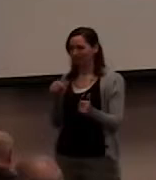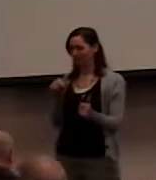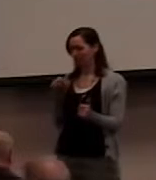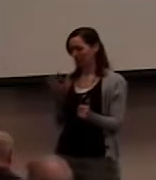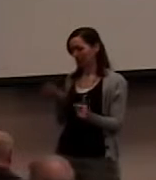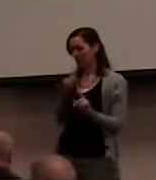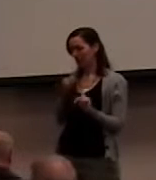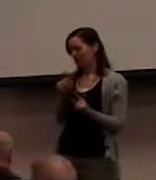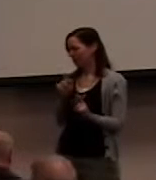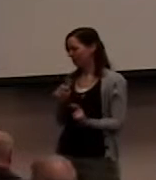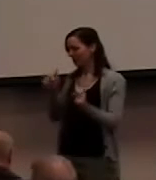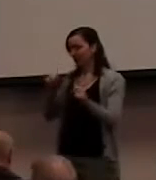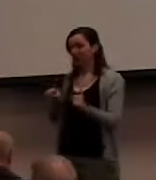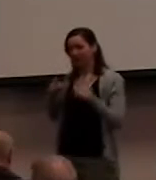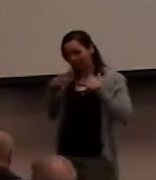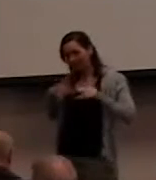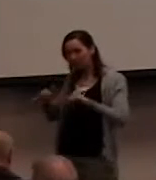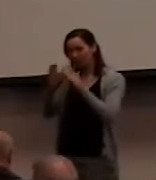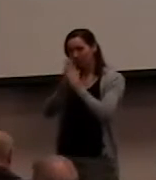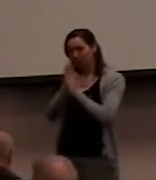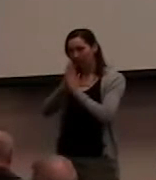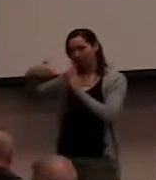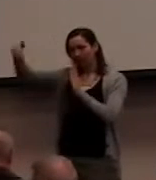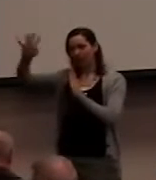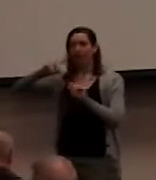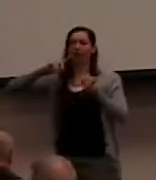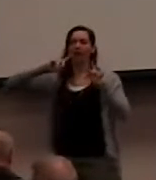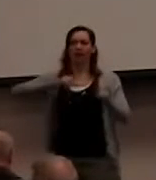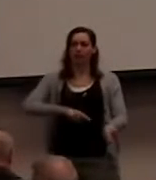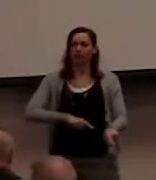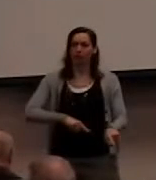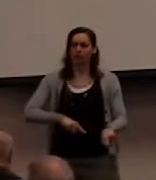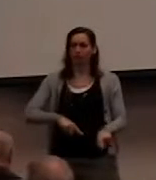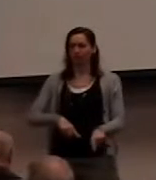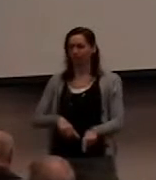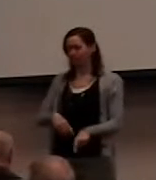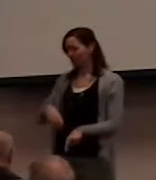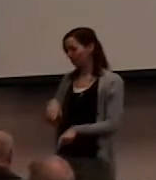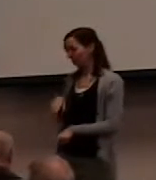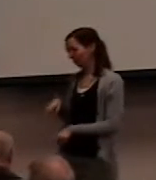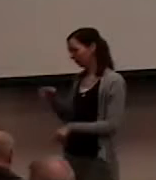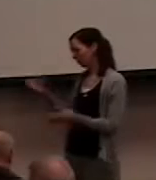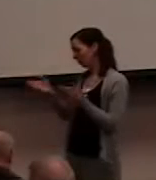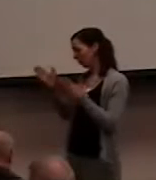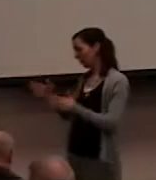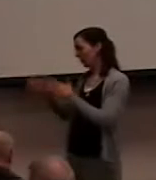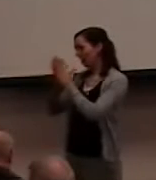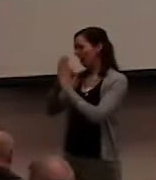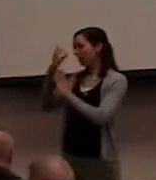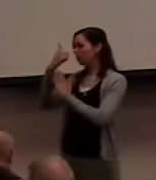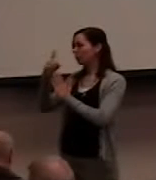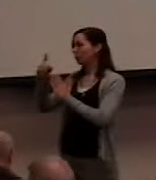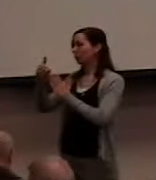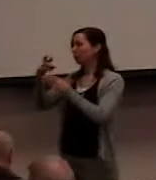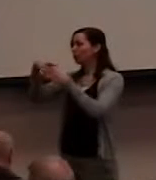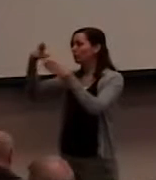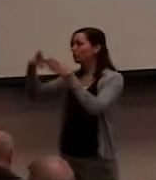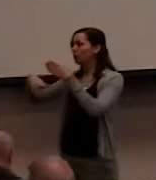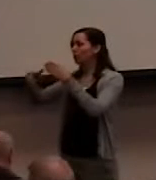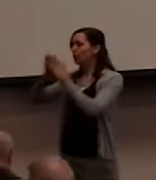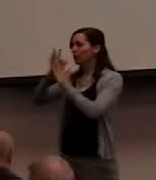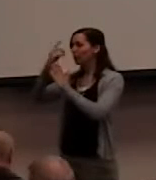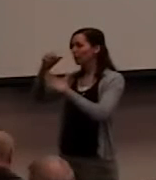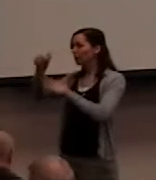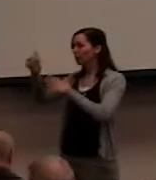The answer came before he finished. He asked for the desired result. He asked others to make their own decisions